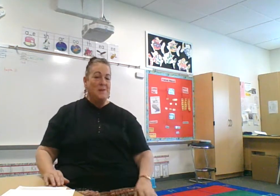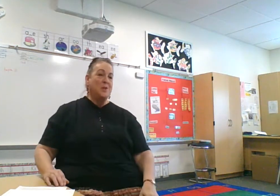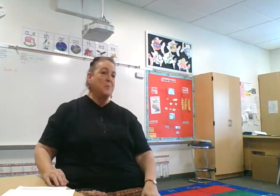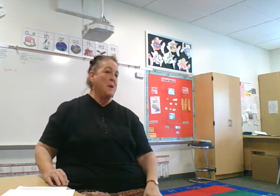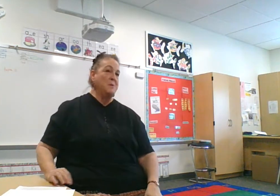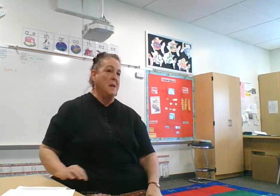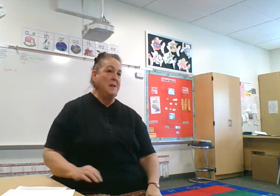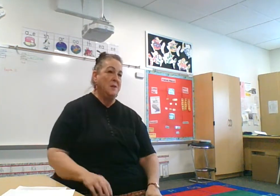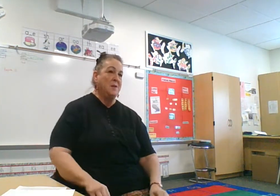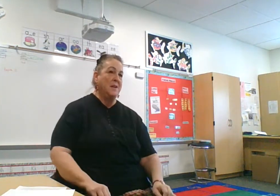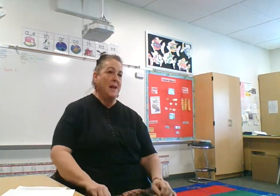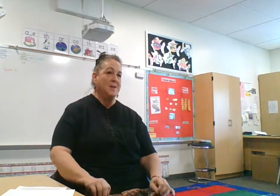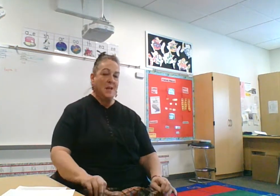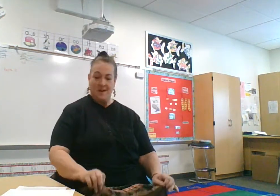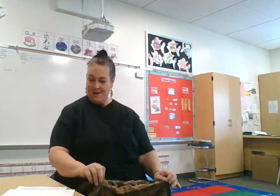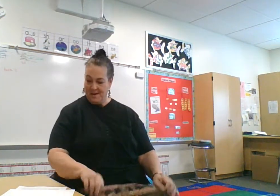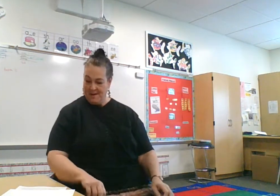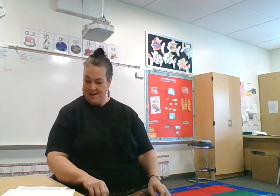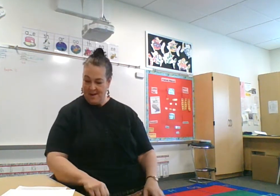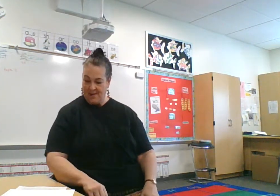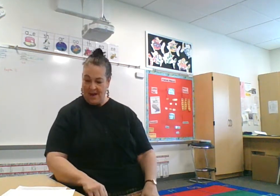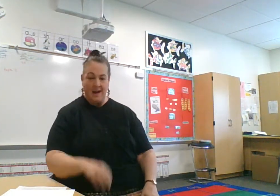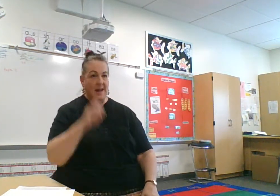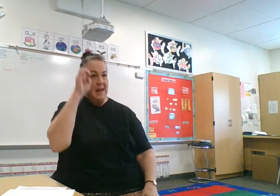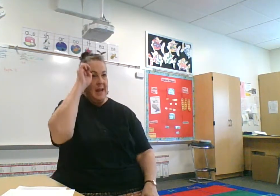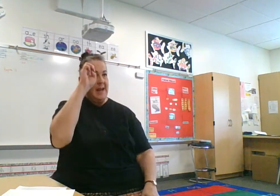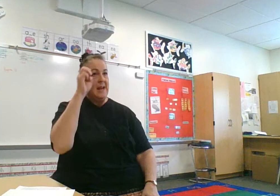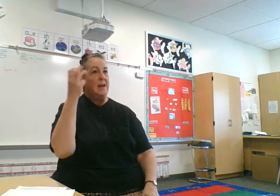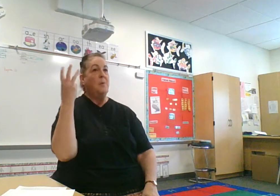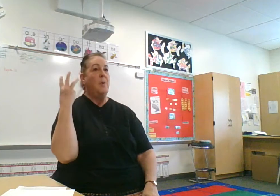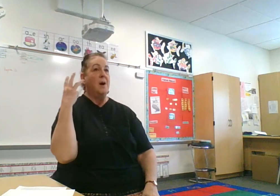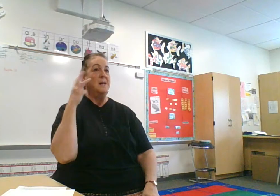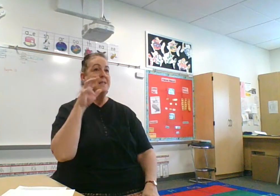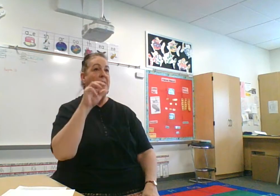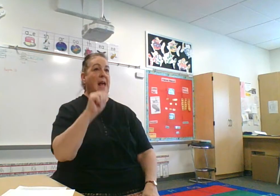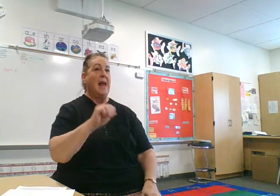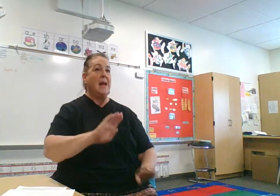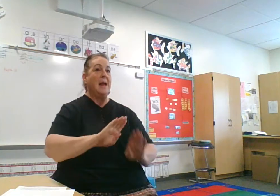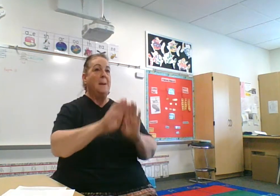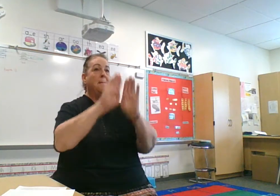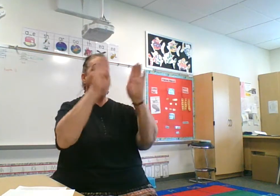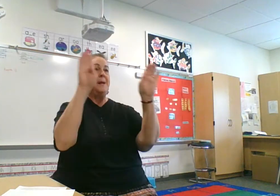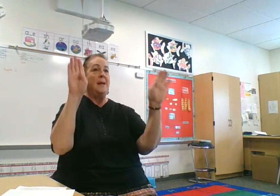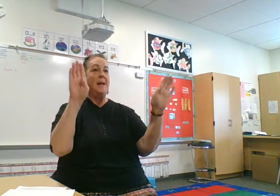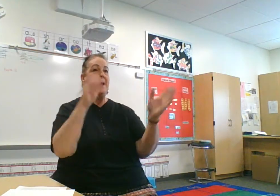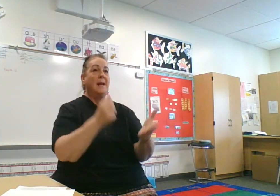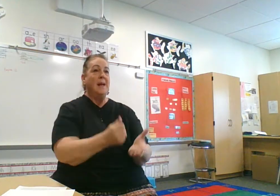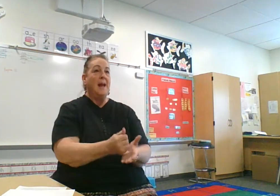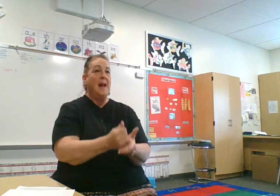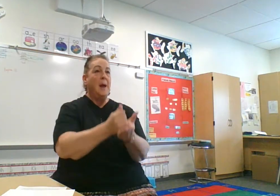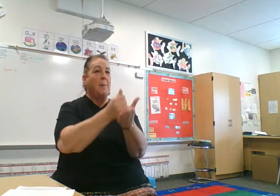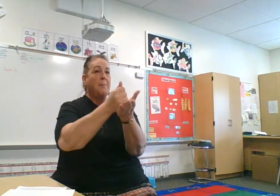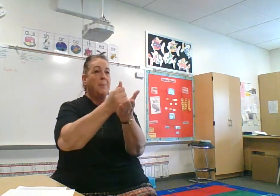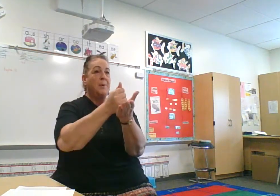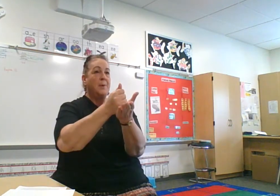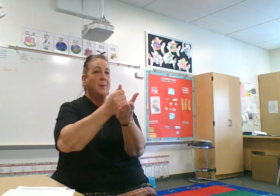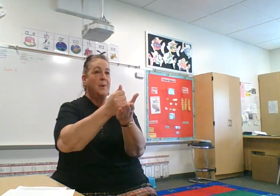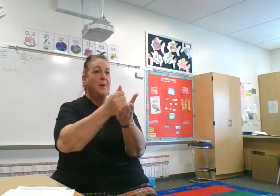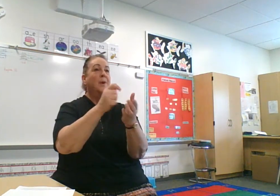Just watch me. You can catch it later. Okay. He was a big help